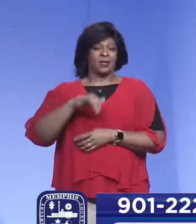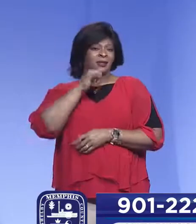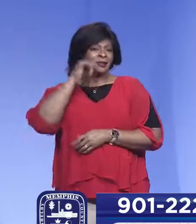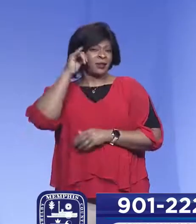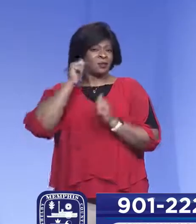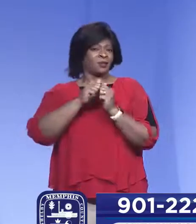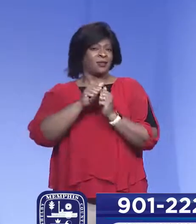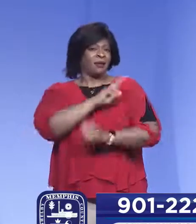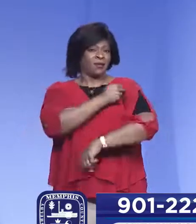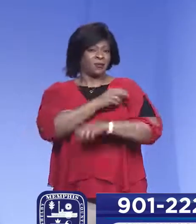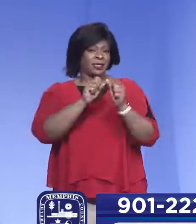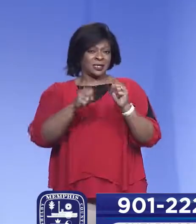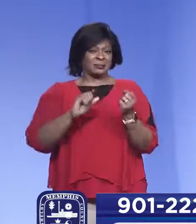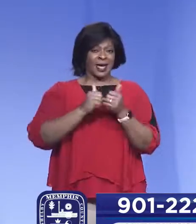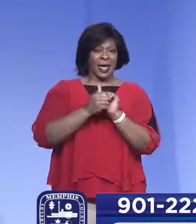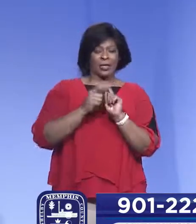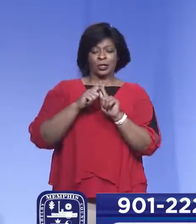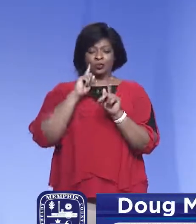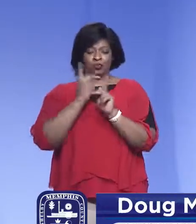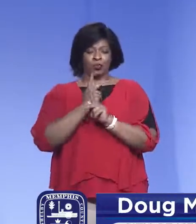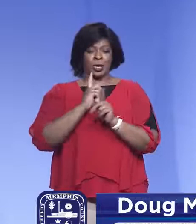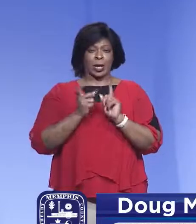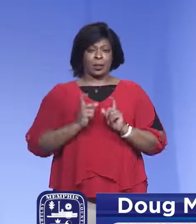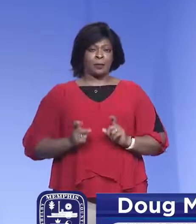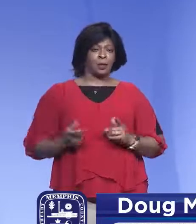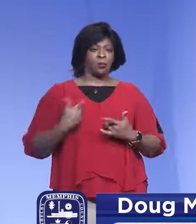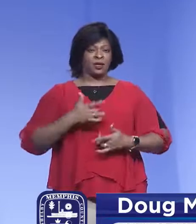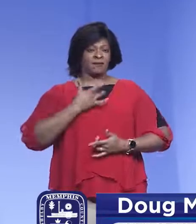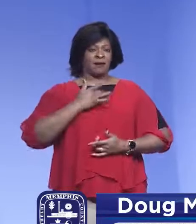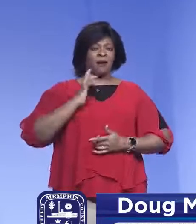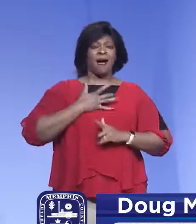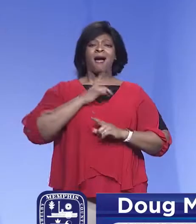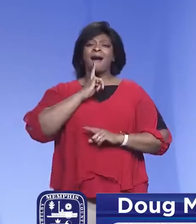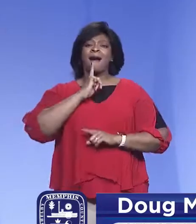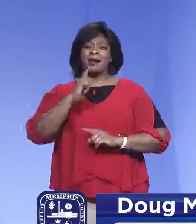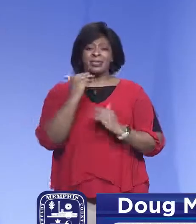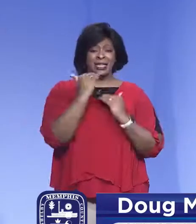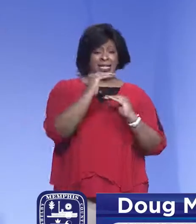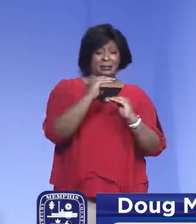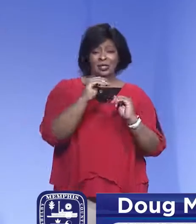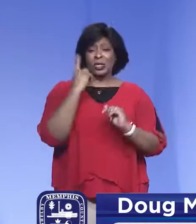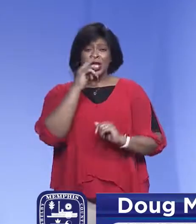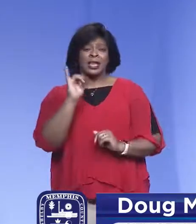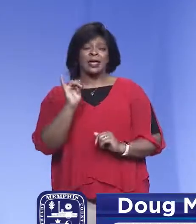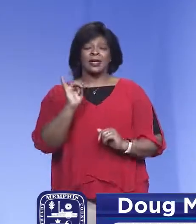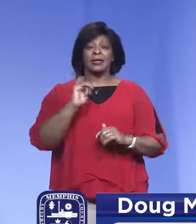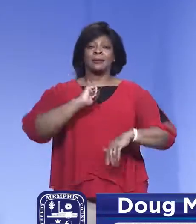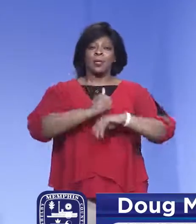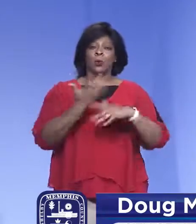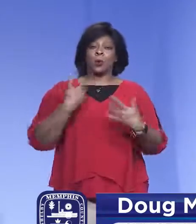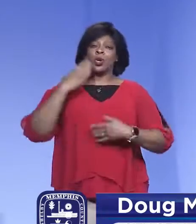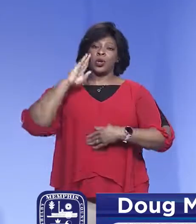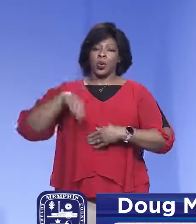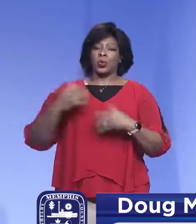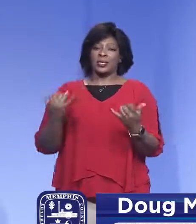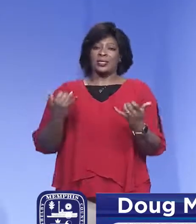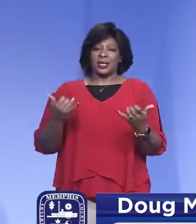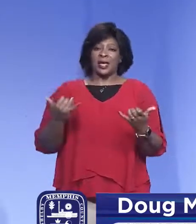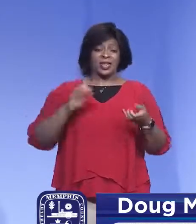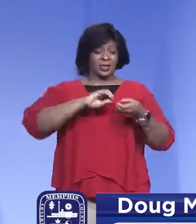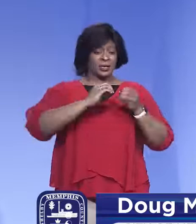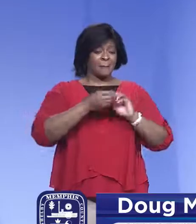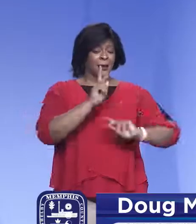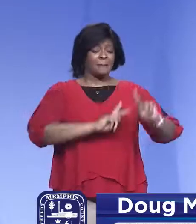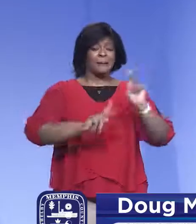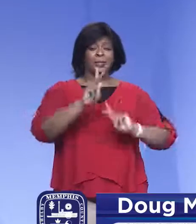hospital systems about recalibrating what we believe our actual limit will be based on what we know today about the numbers